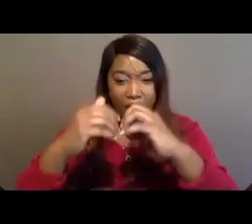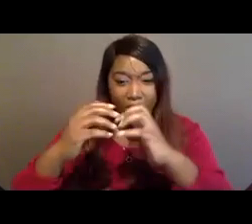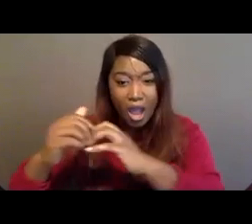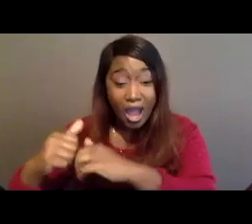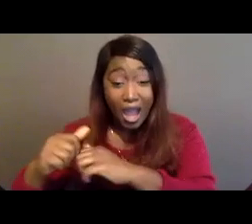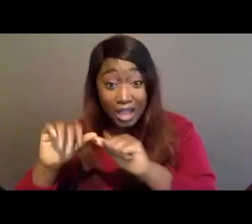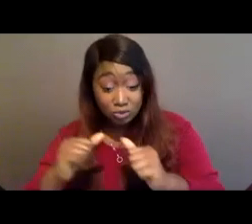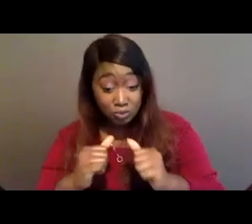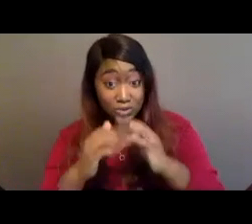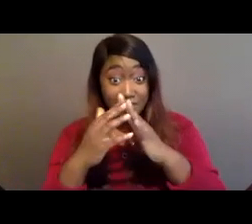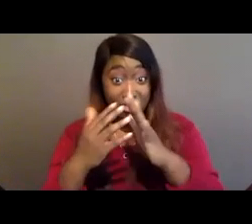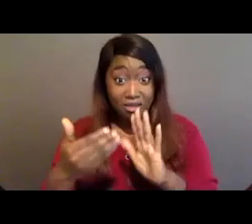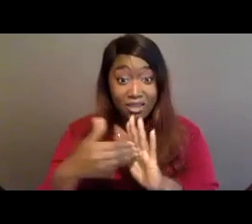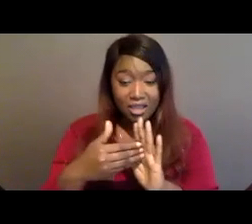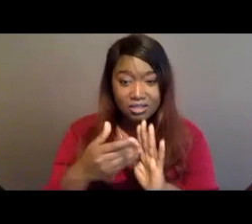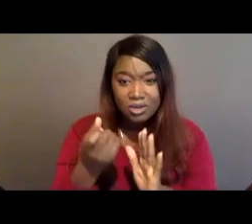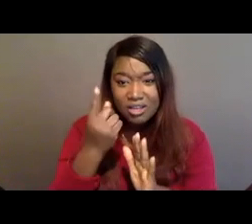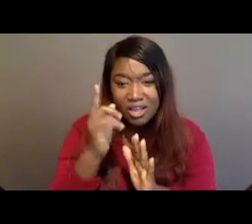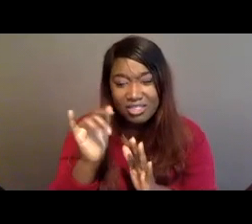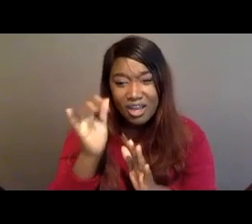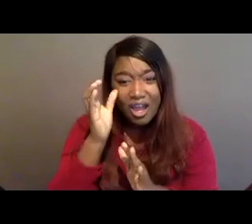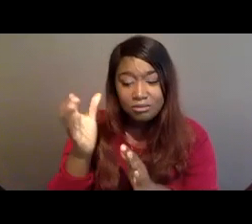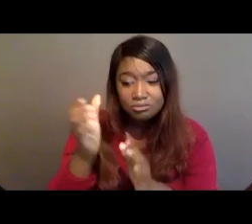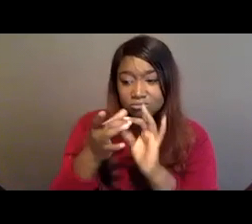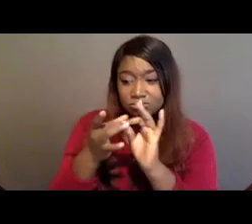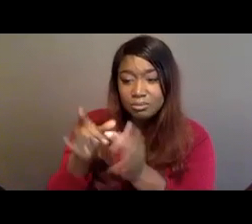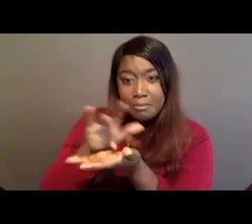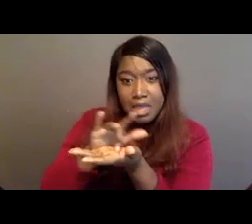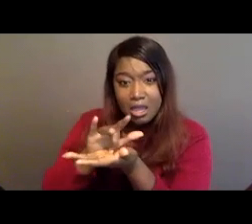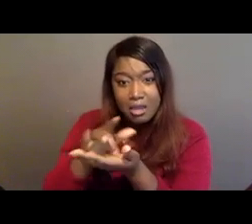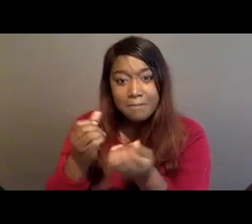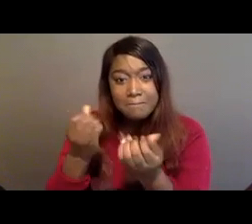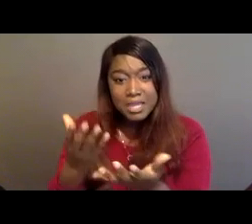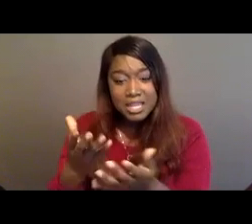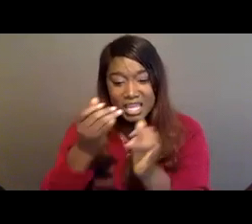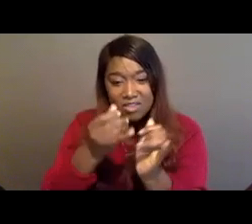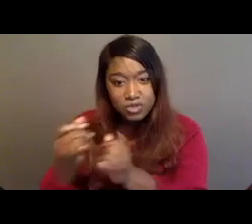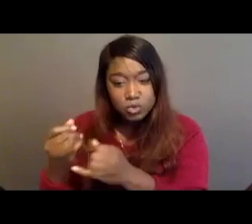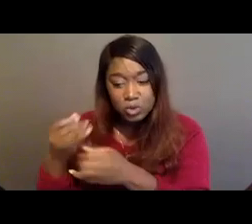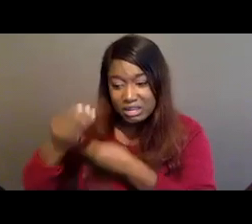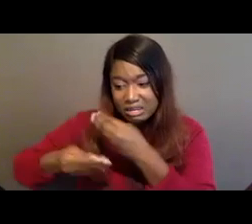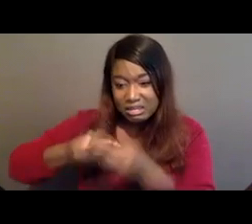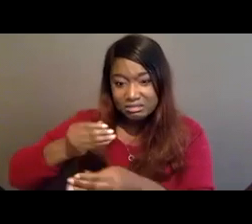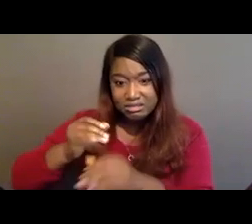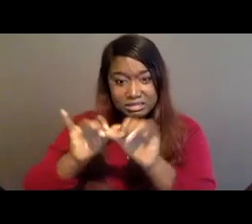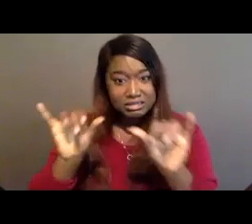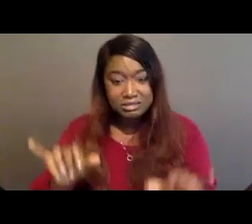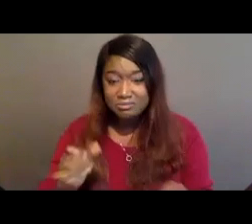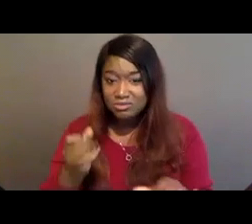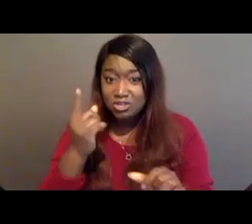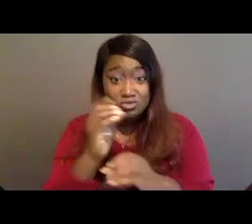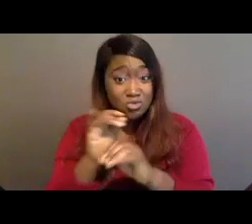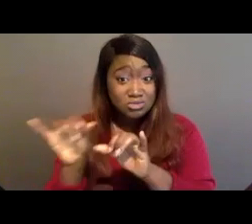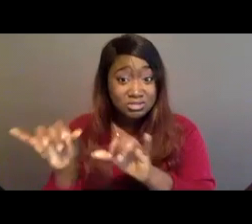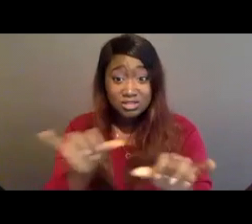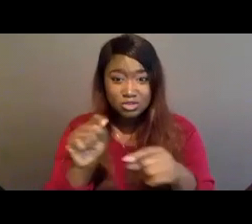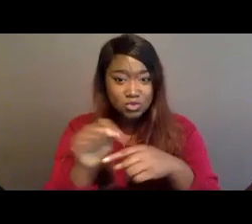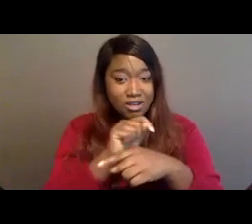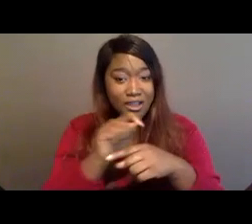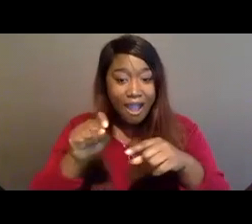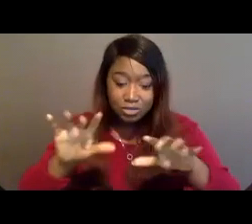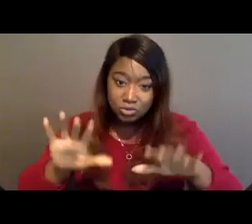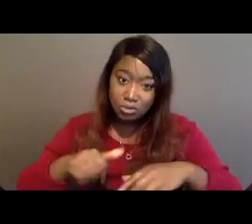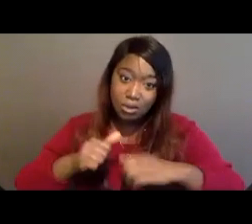the concept of medicine, many individual lineage systems around which there were no standards of training had to be standardized.